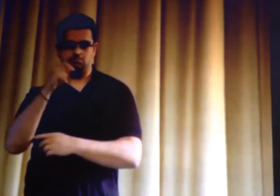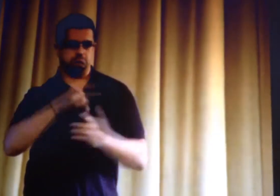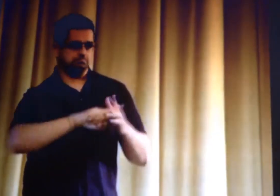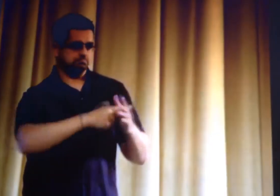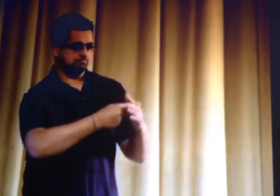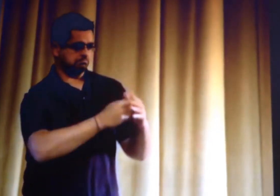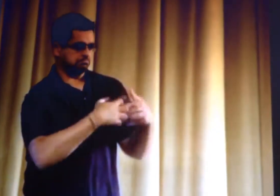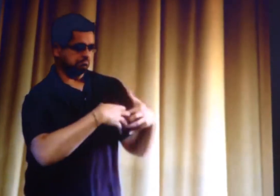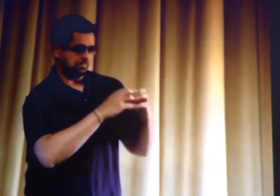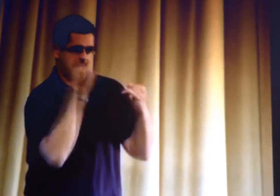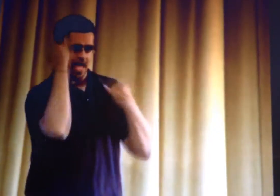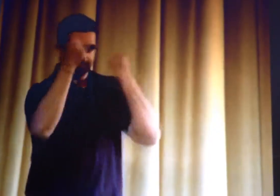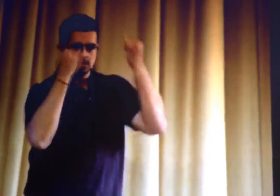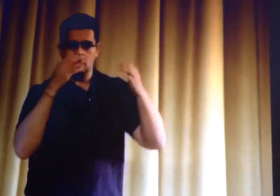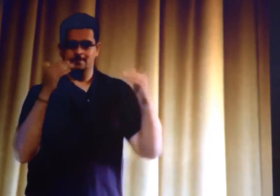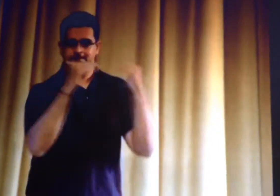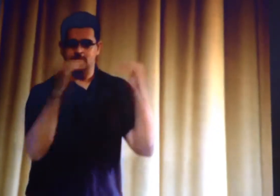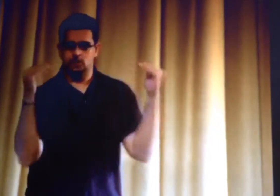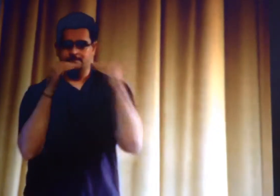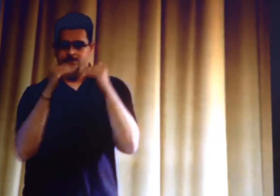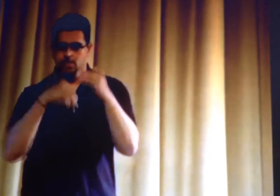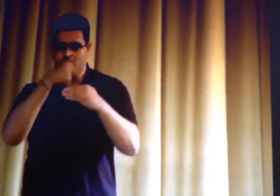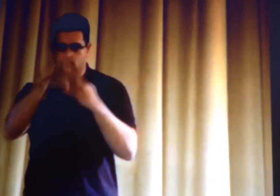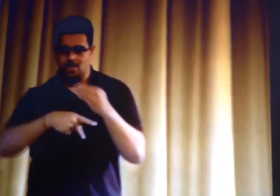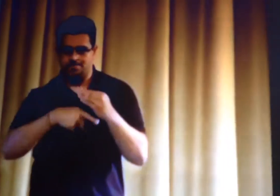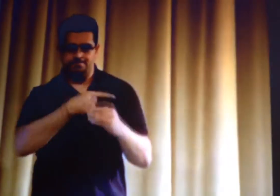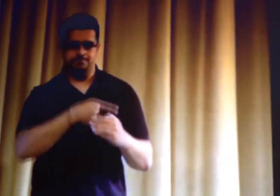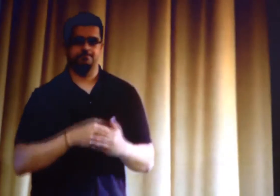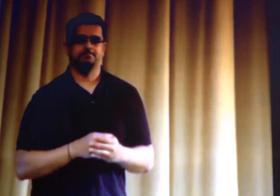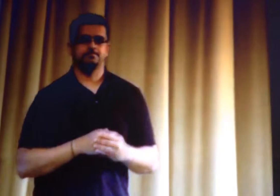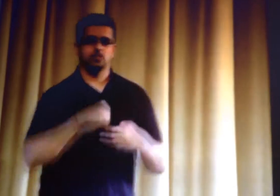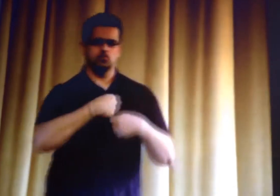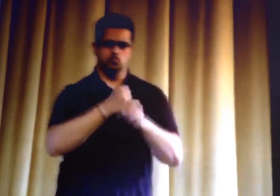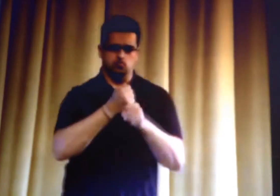In 2007, there was a program that had started called Global Reach Out.